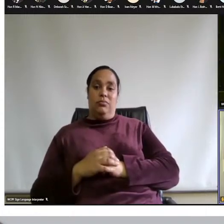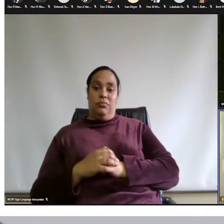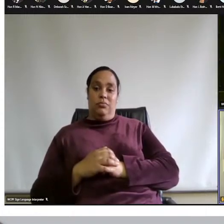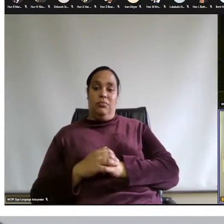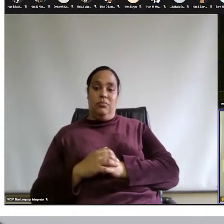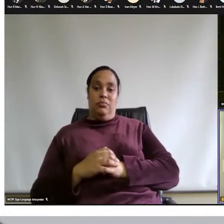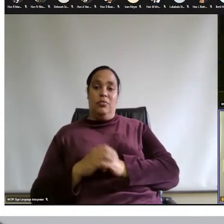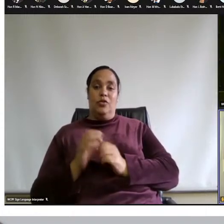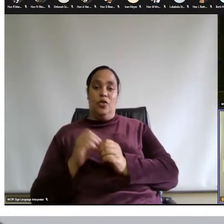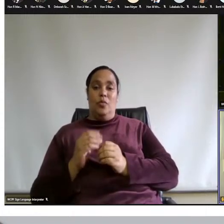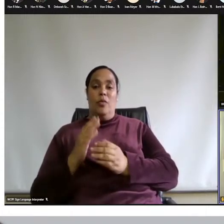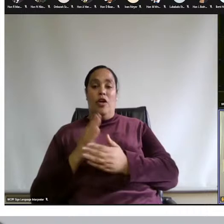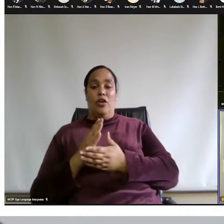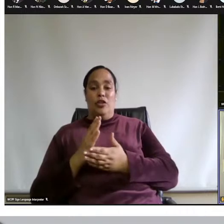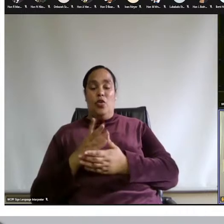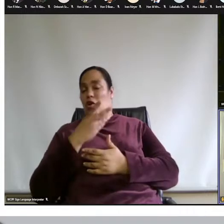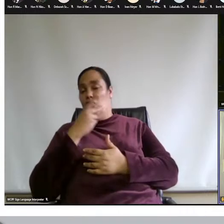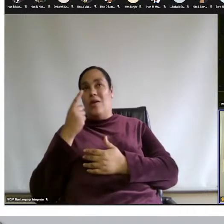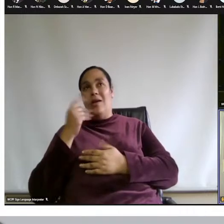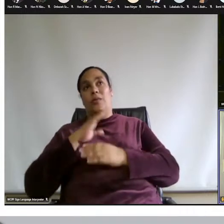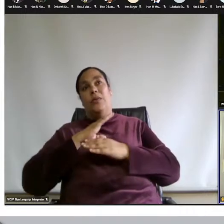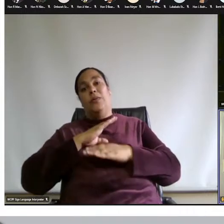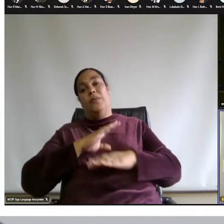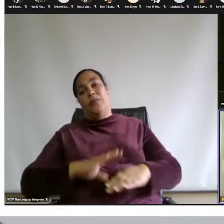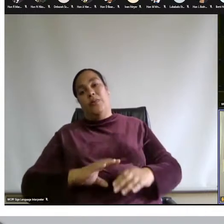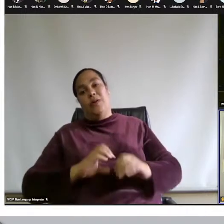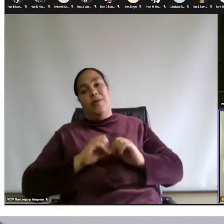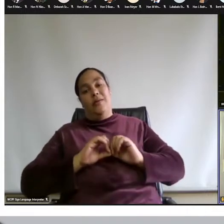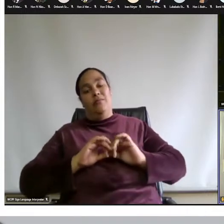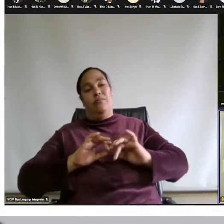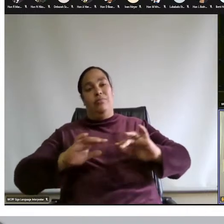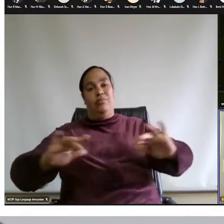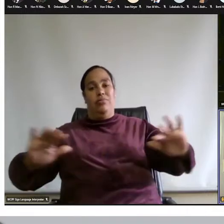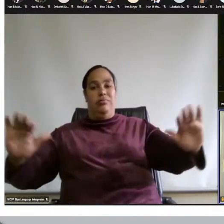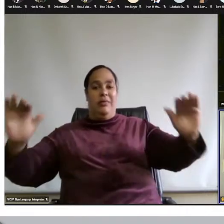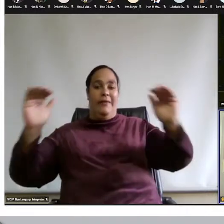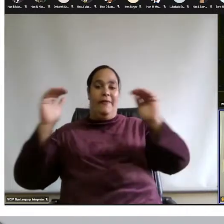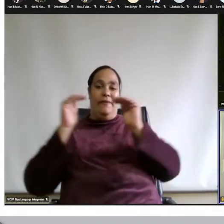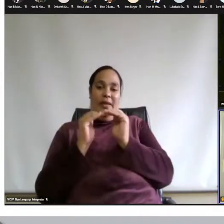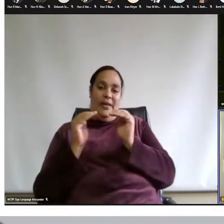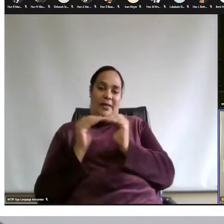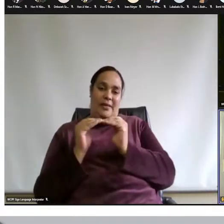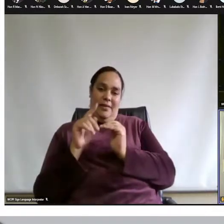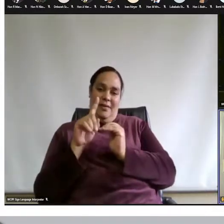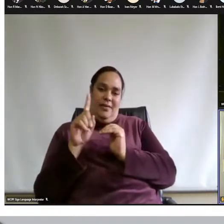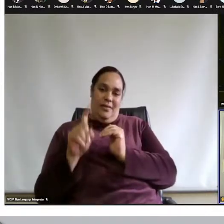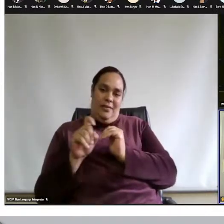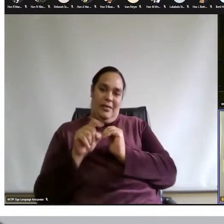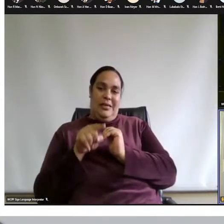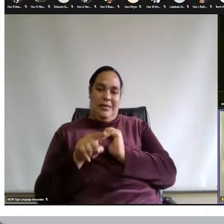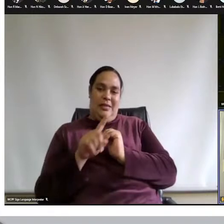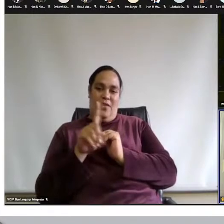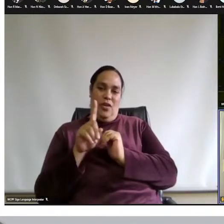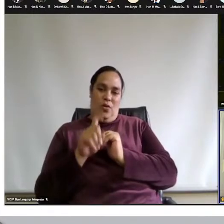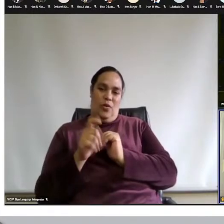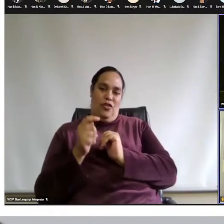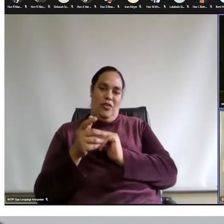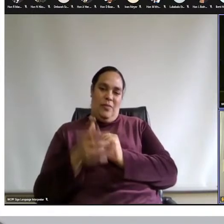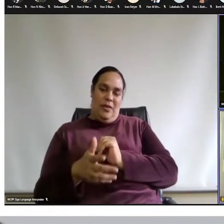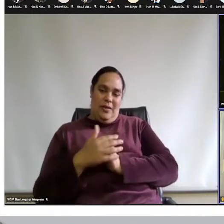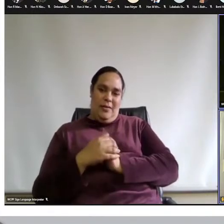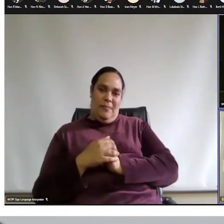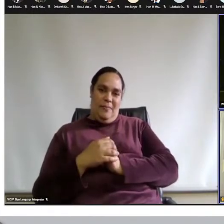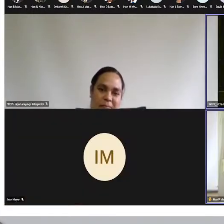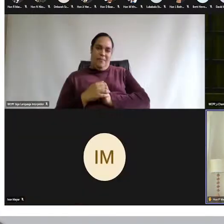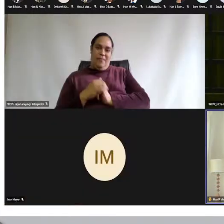drought relief is distributed fairly That is the question, Speaker.